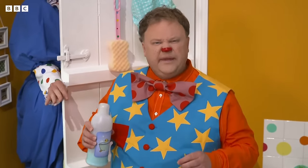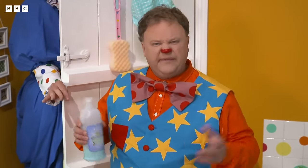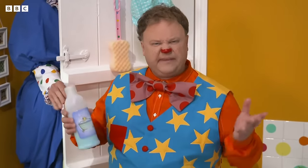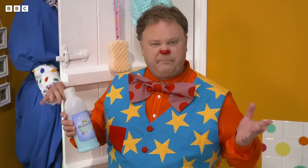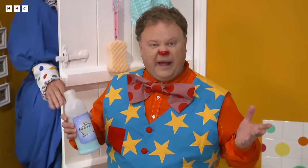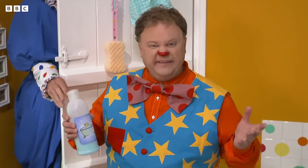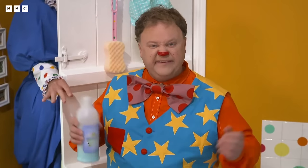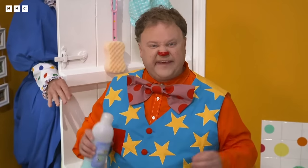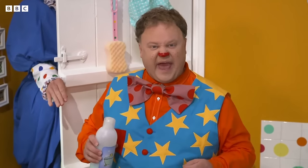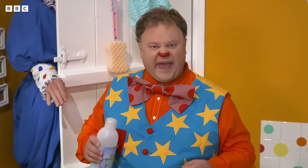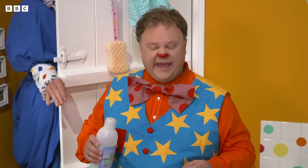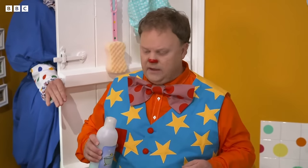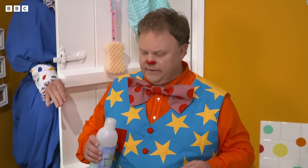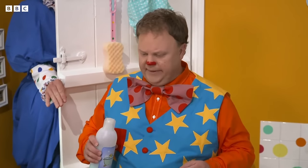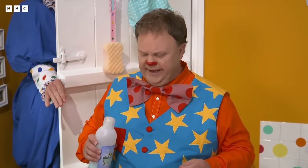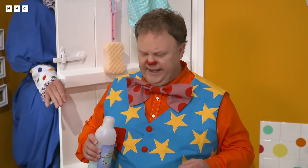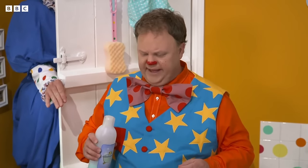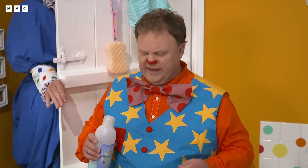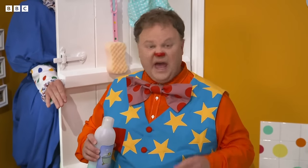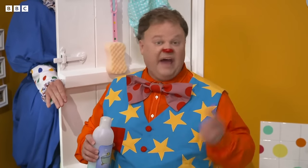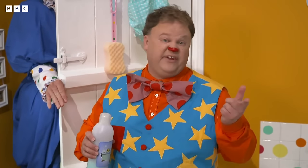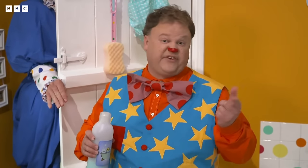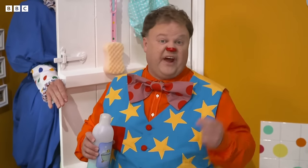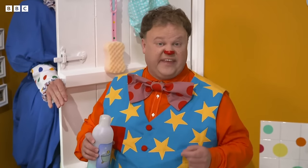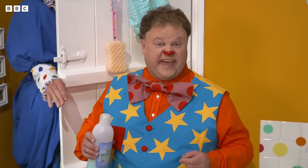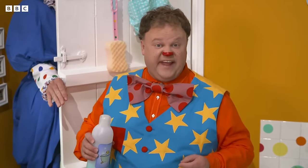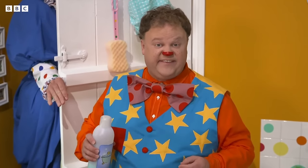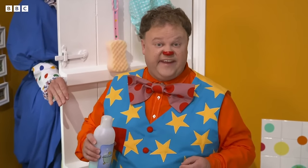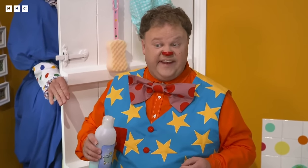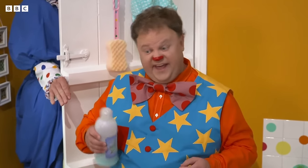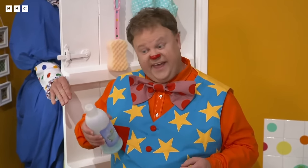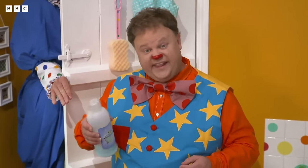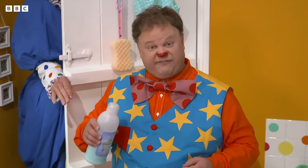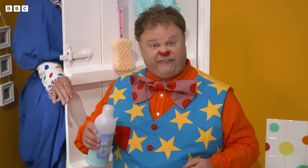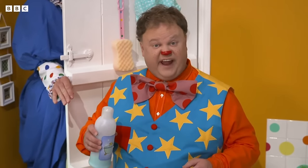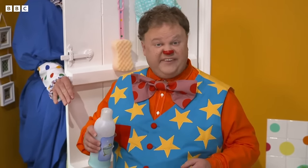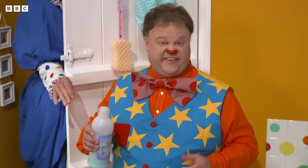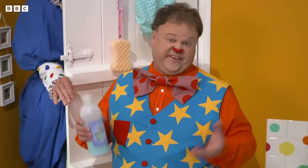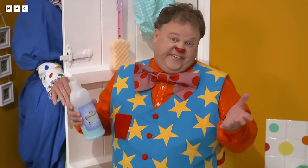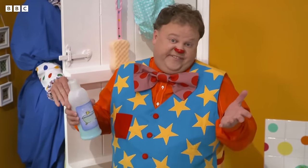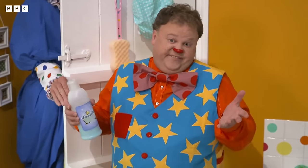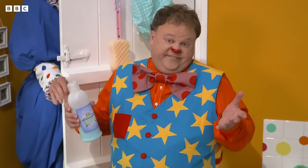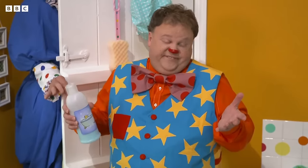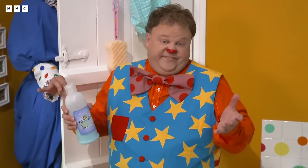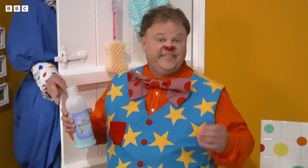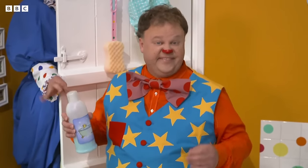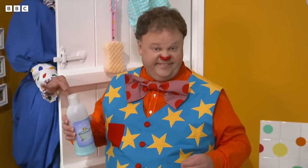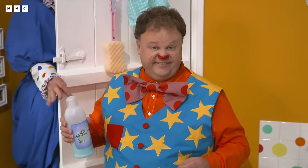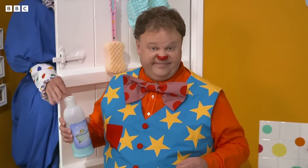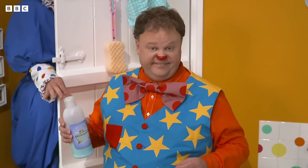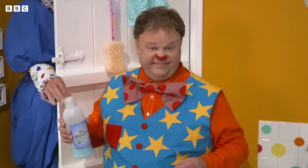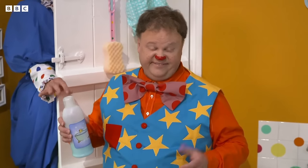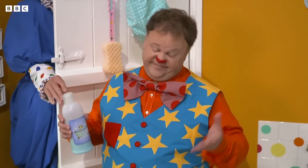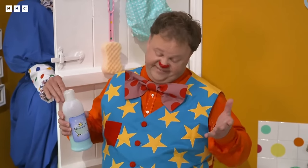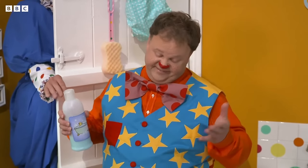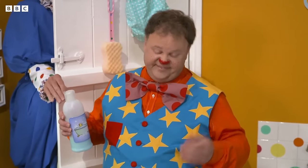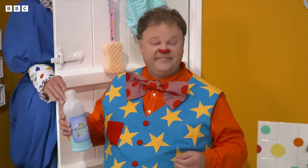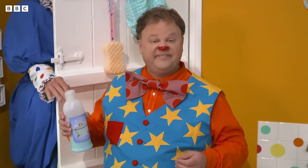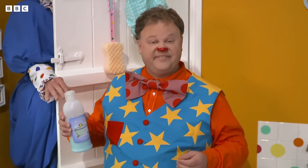Your sponge cake? Well, have you tried the kitchen, in the fridge? Oh, thank you, Mr. Tumble. I'll